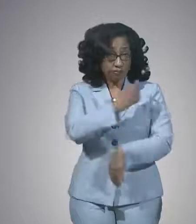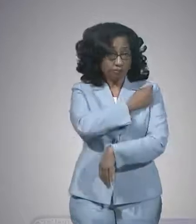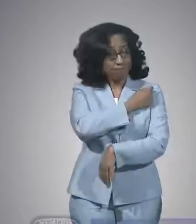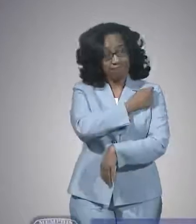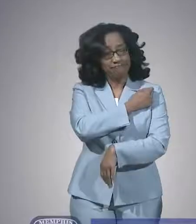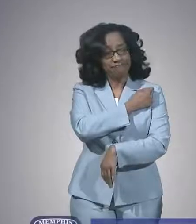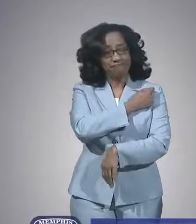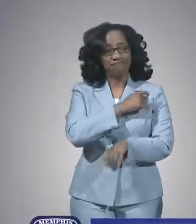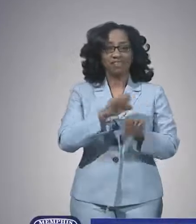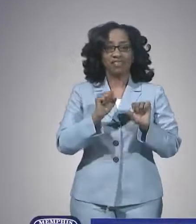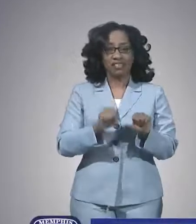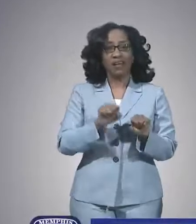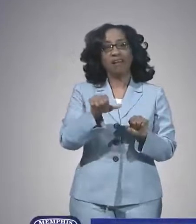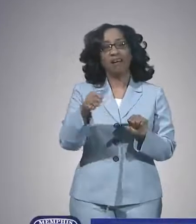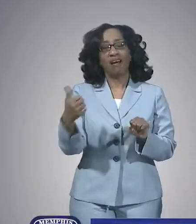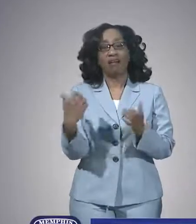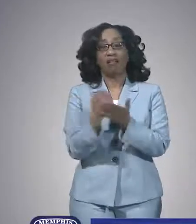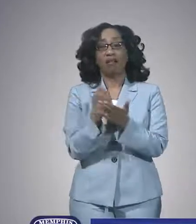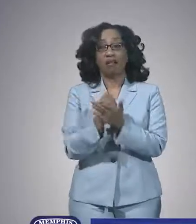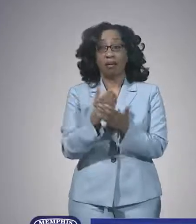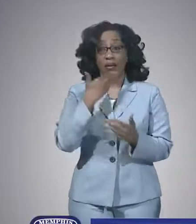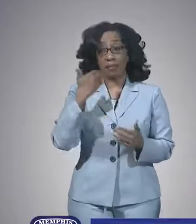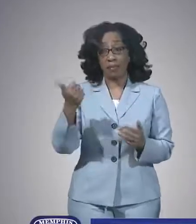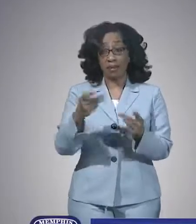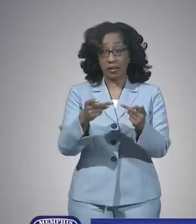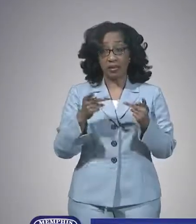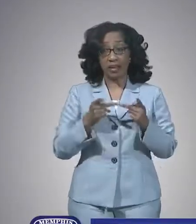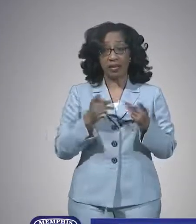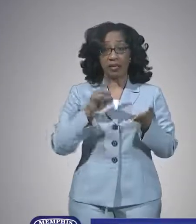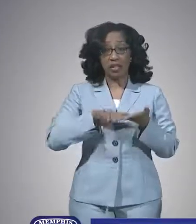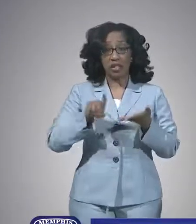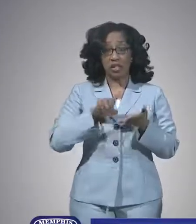The best way to find a vaccine provider near you